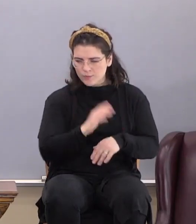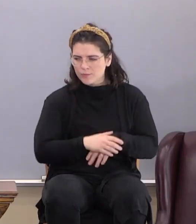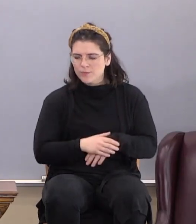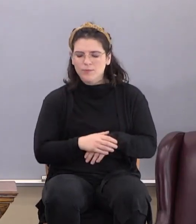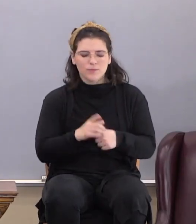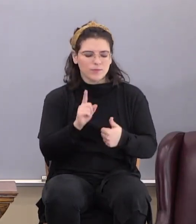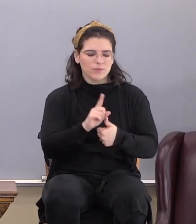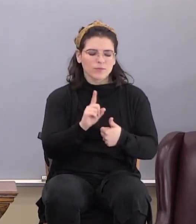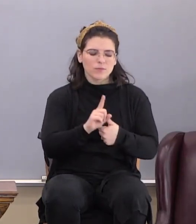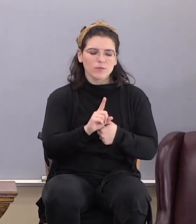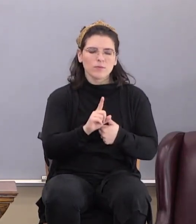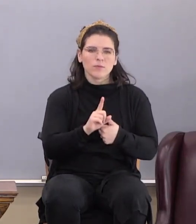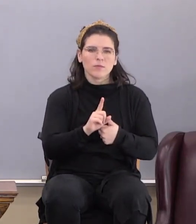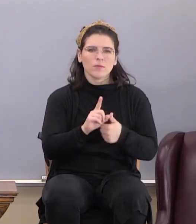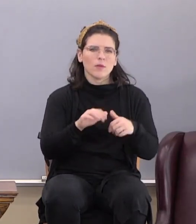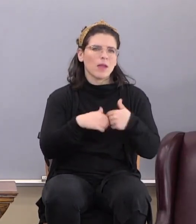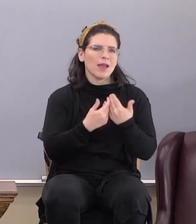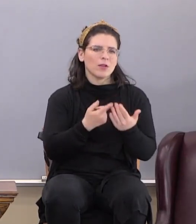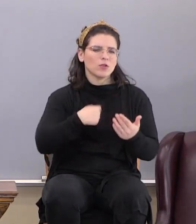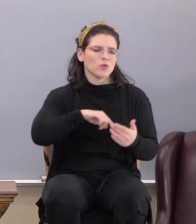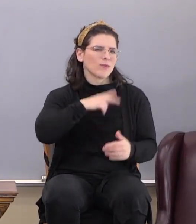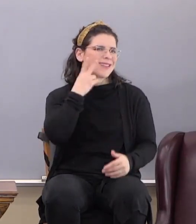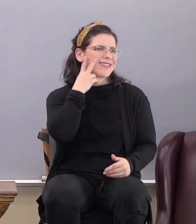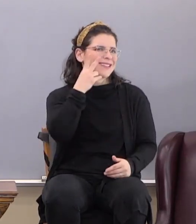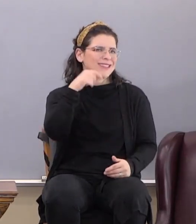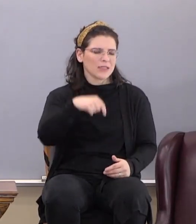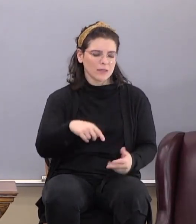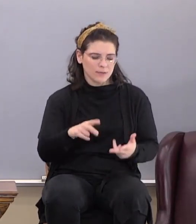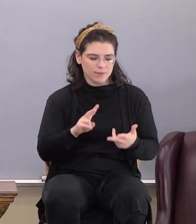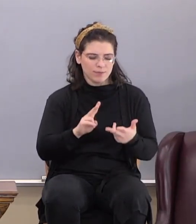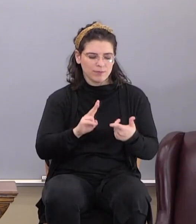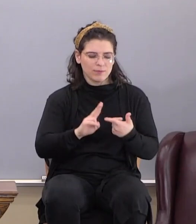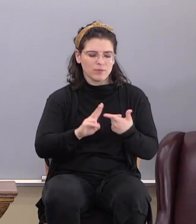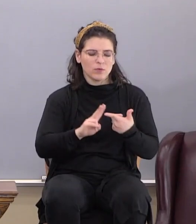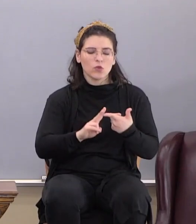Number one, how do we see this? Number two,